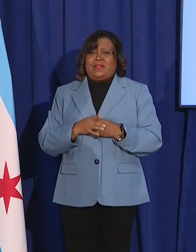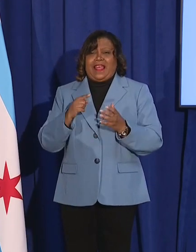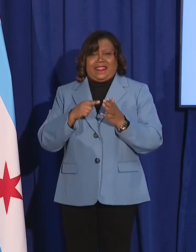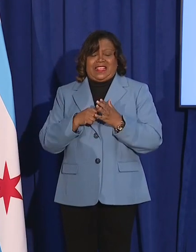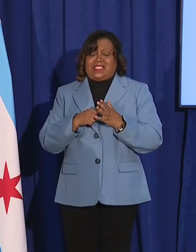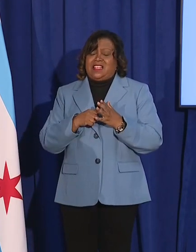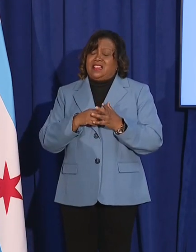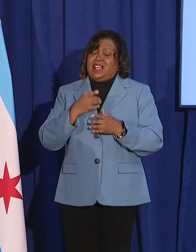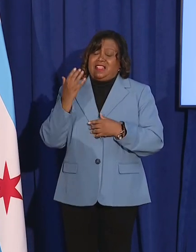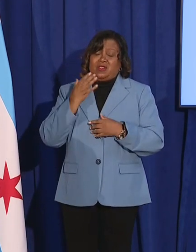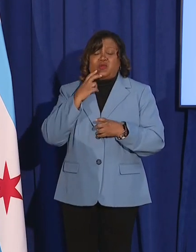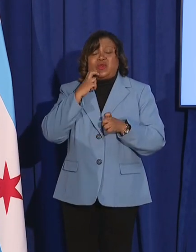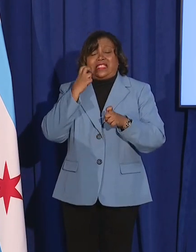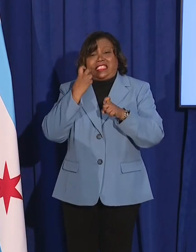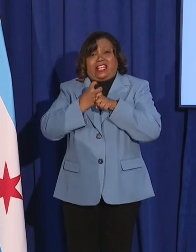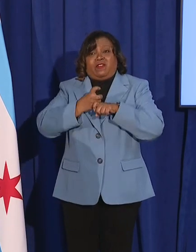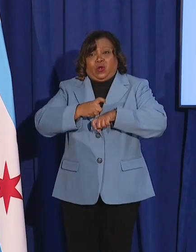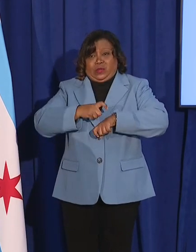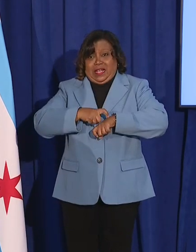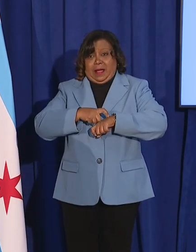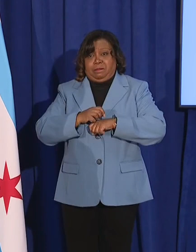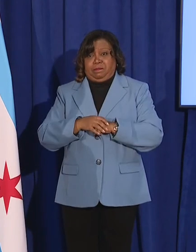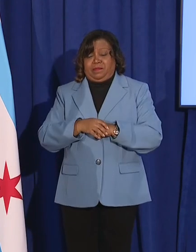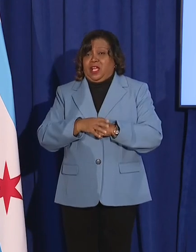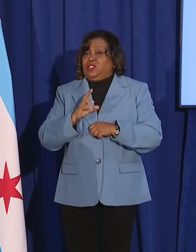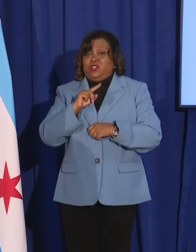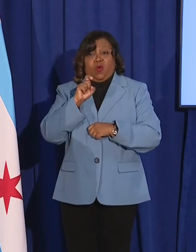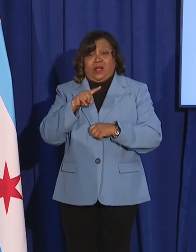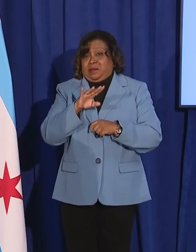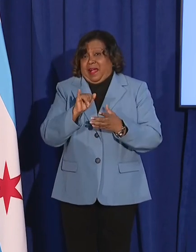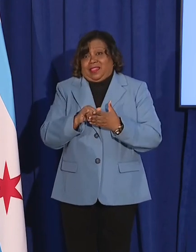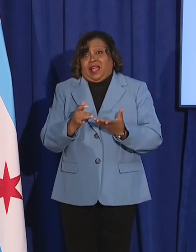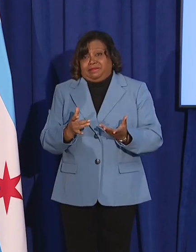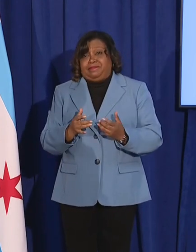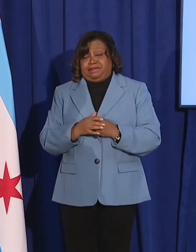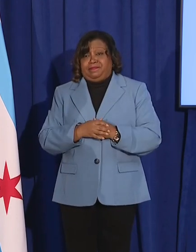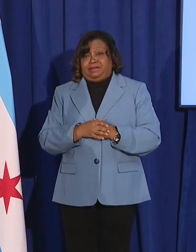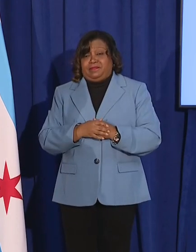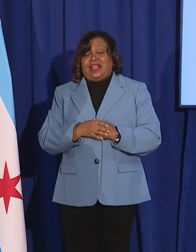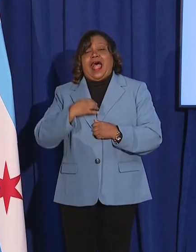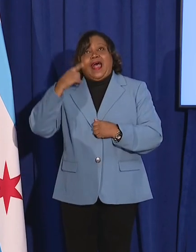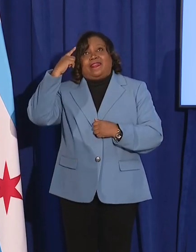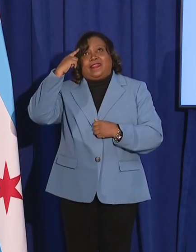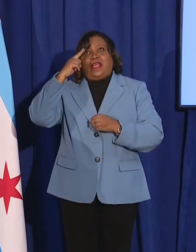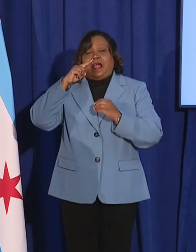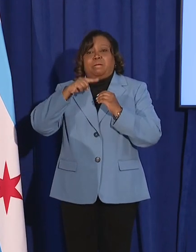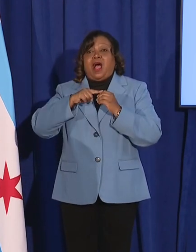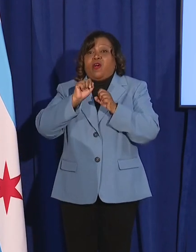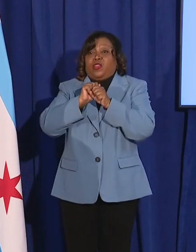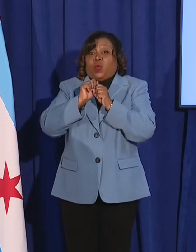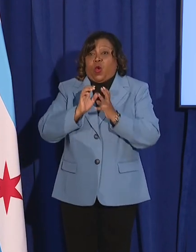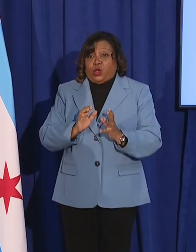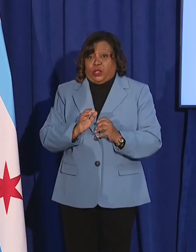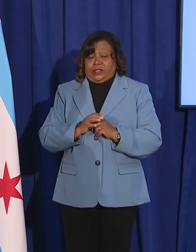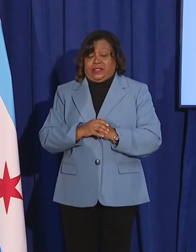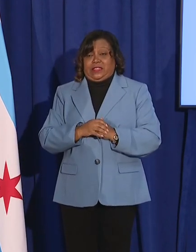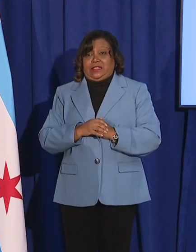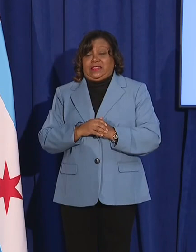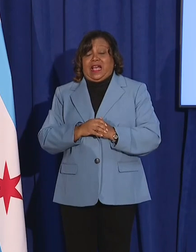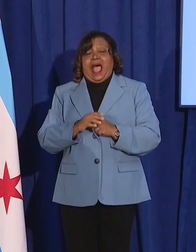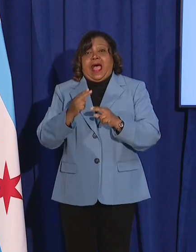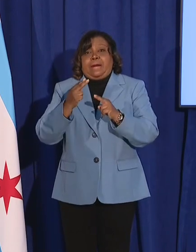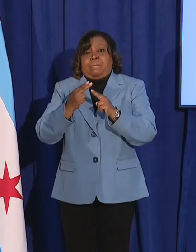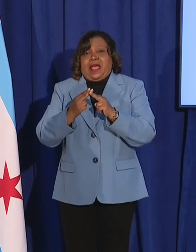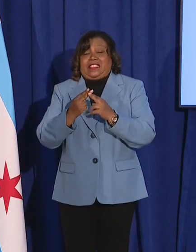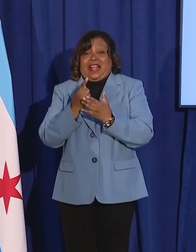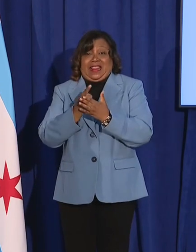this is an extraordinarily difficult time. No question about it. I think about the workers. I